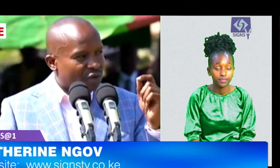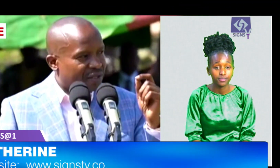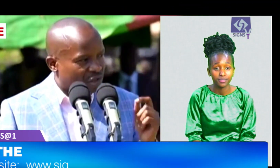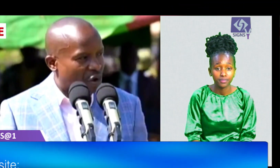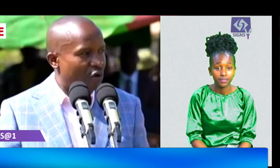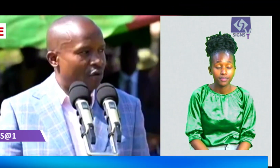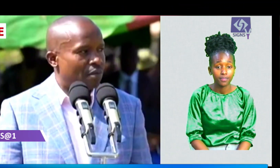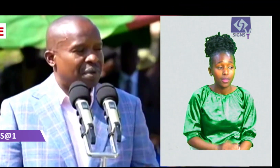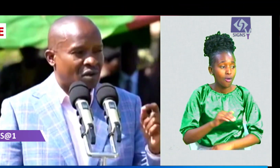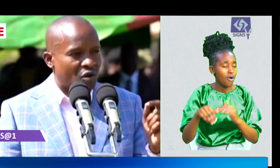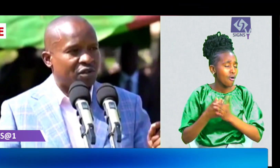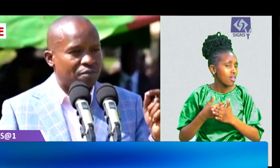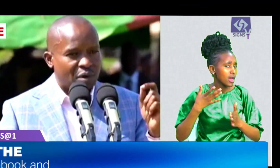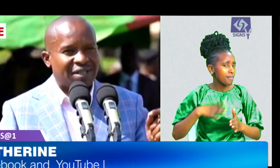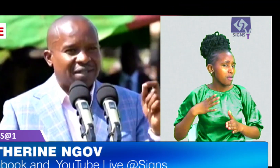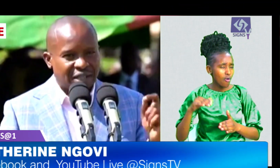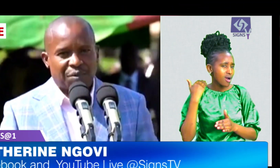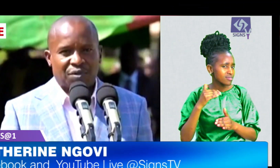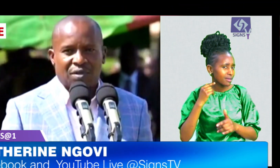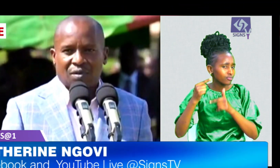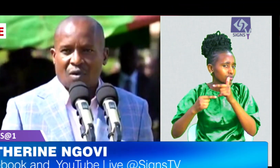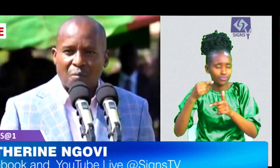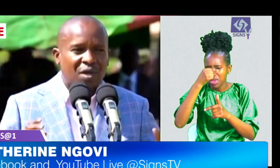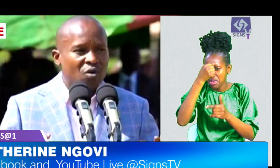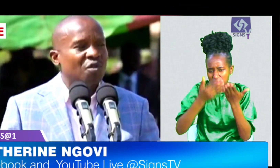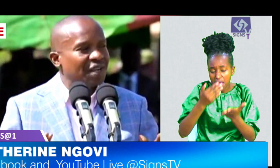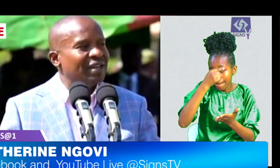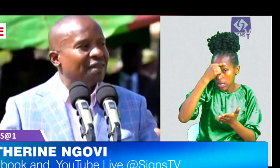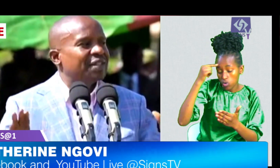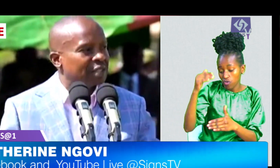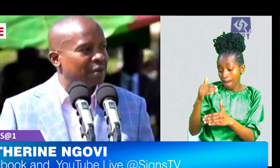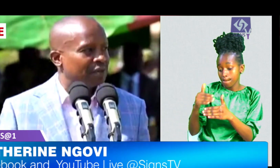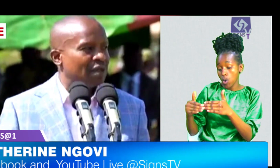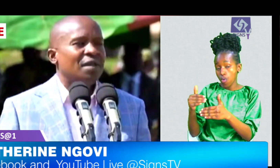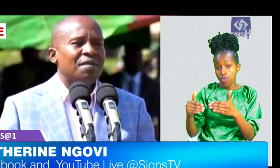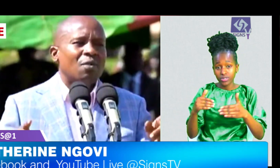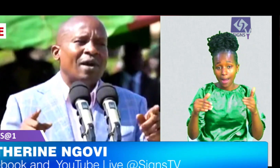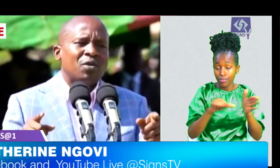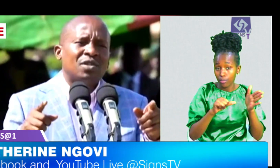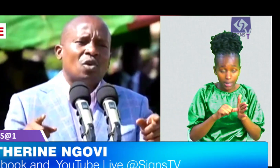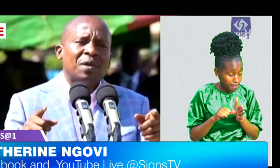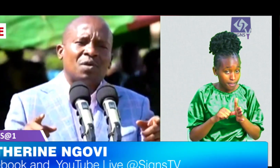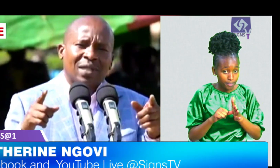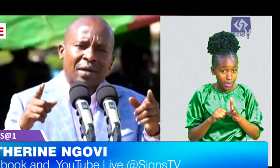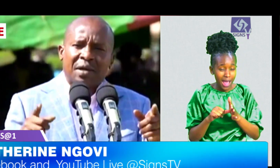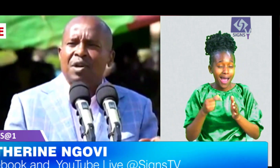are hiding behind. On to our other news. Renson Ingonga, the nominee for the position